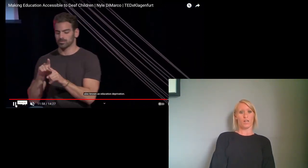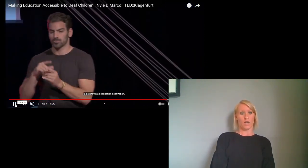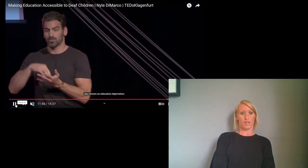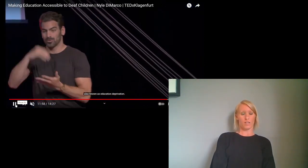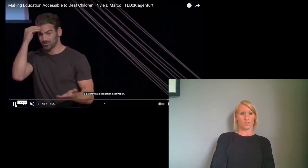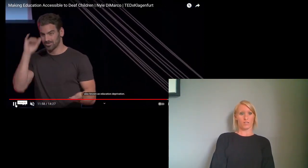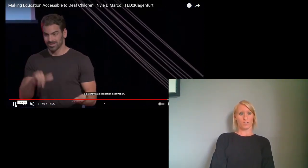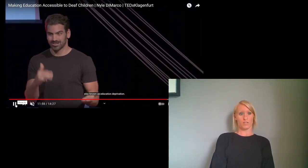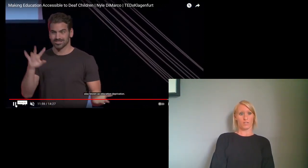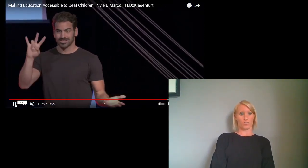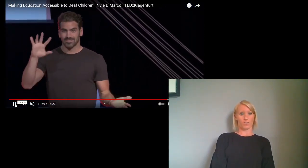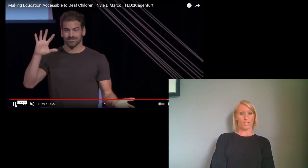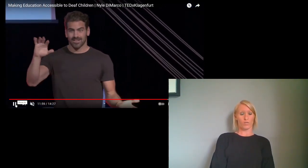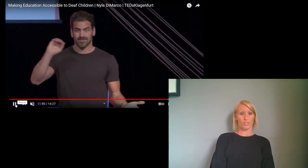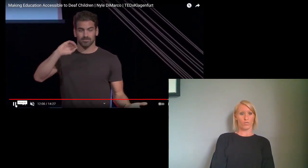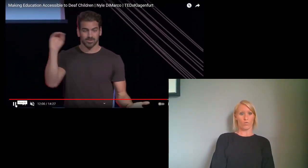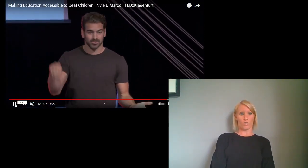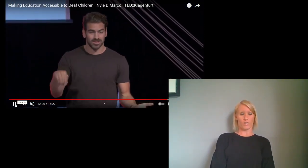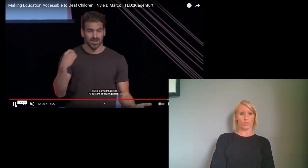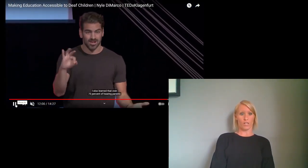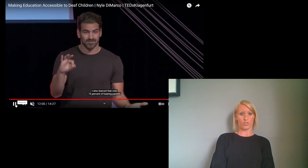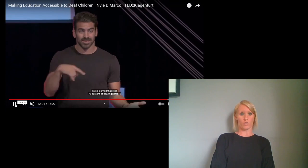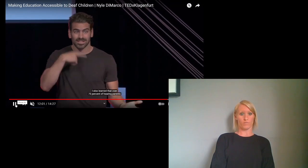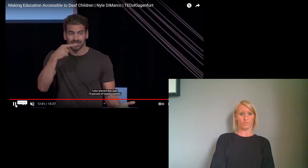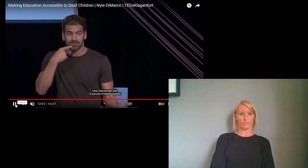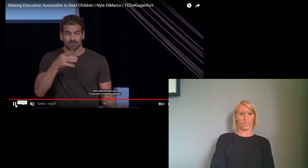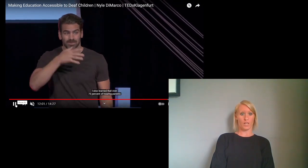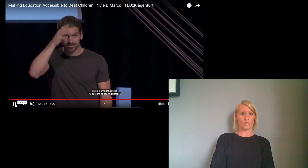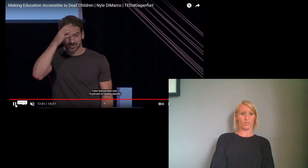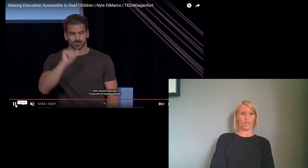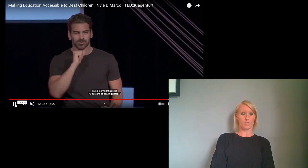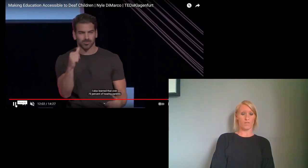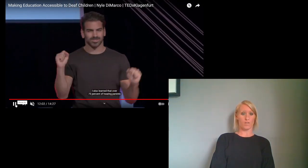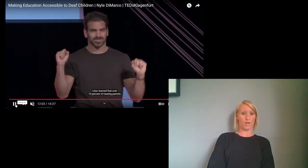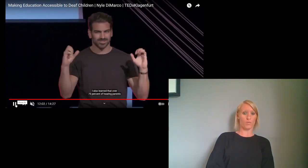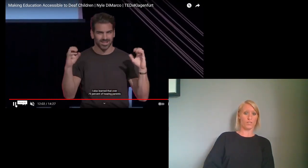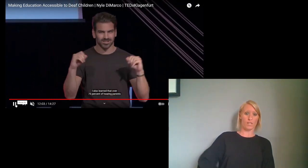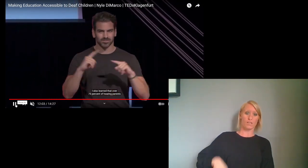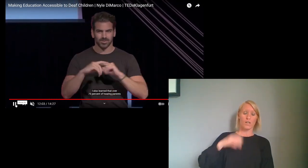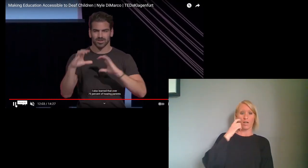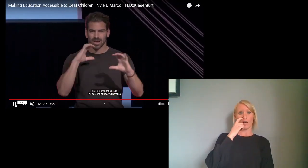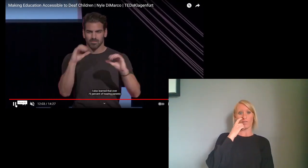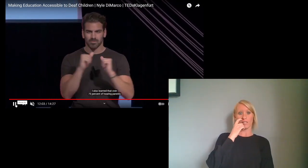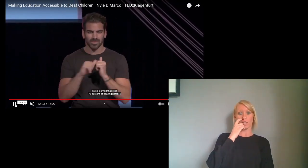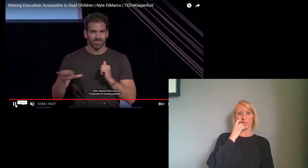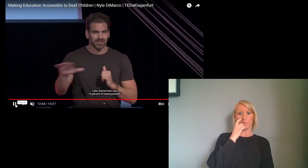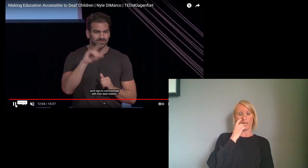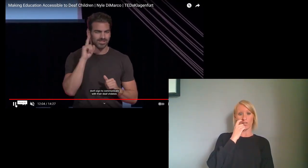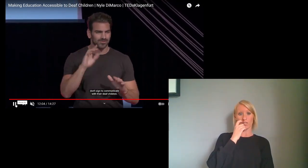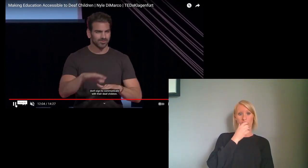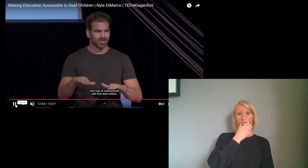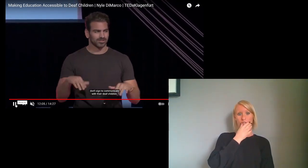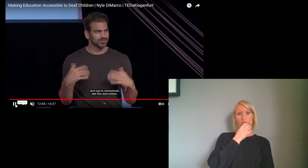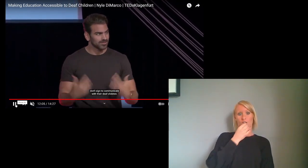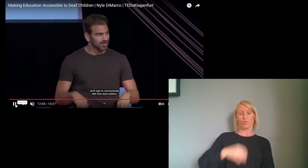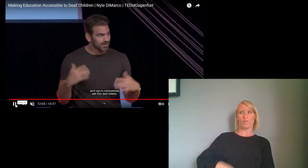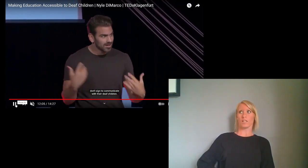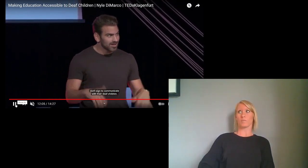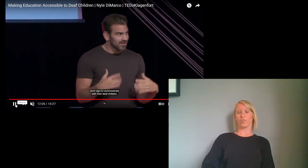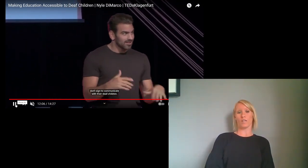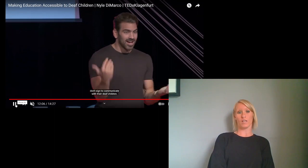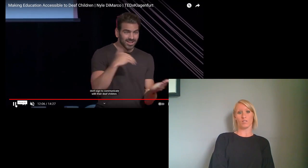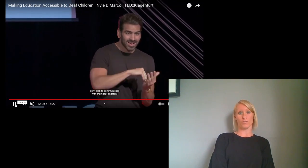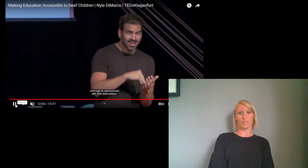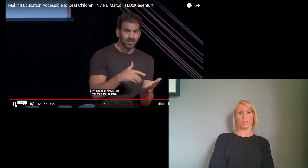receiving their language or education. And also learned that 75% of hearing parents do